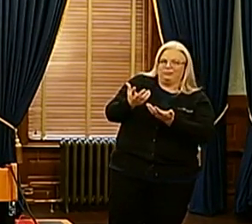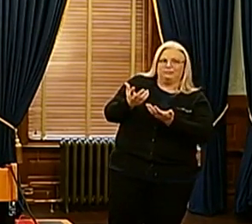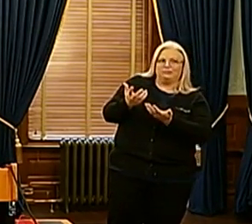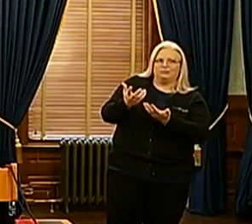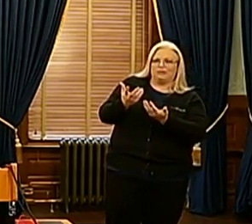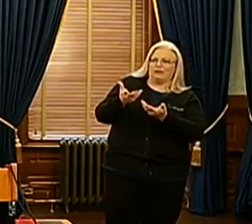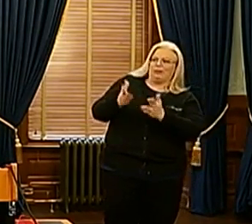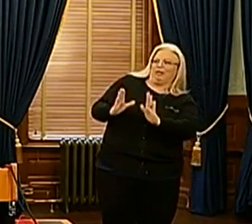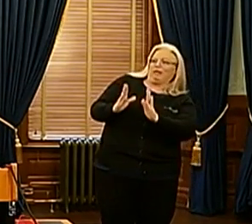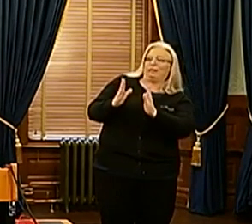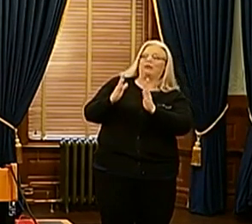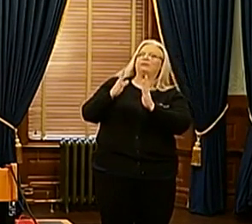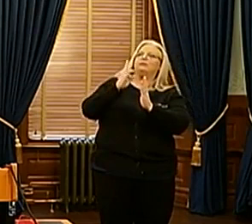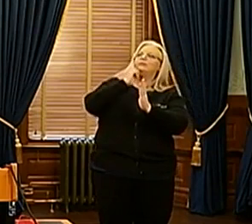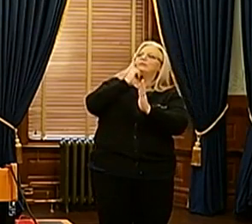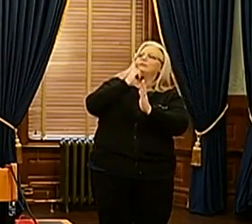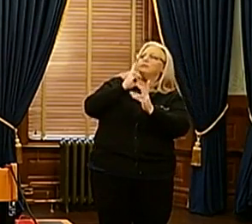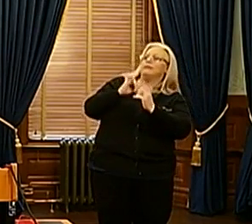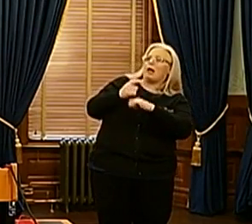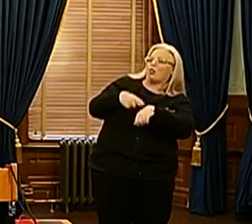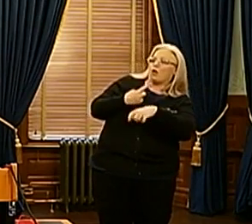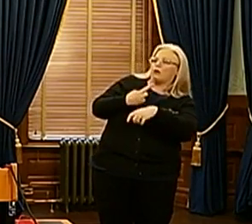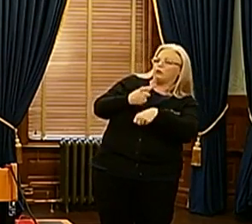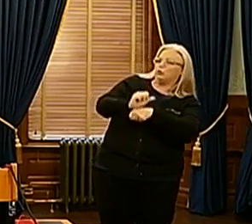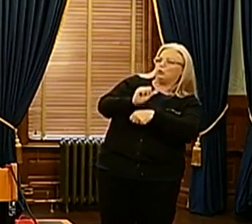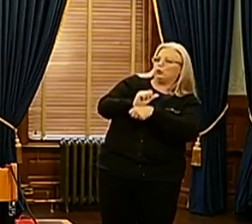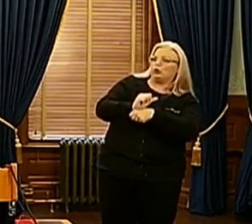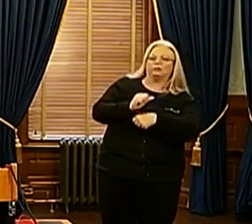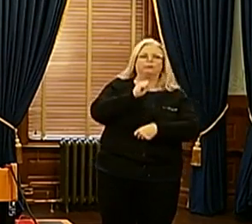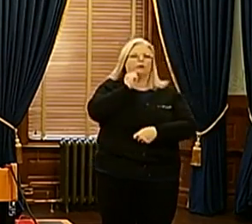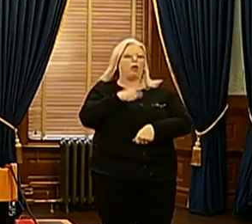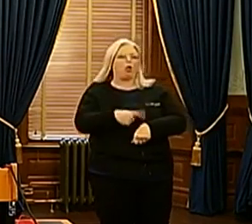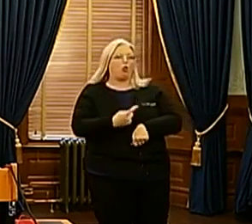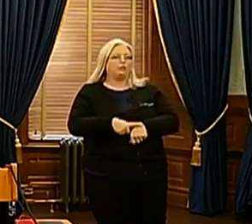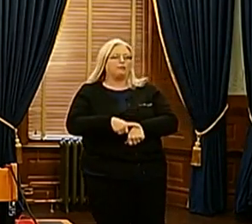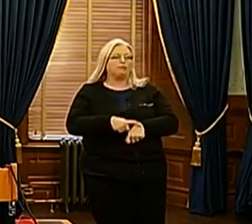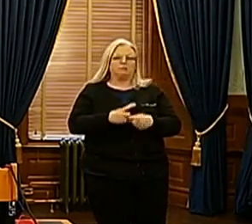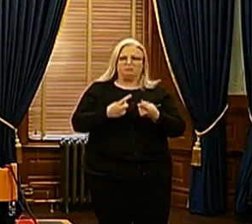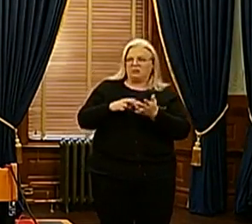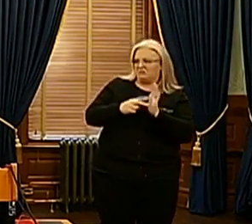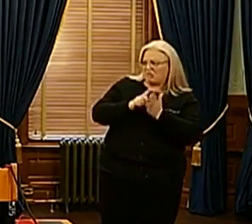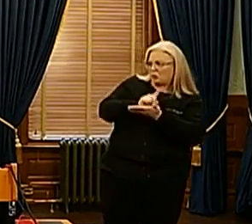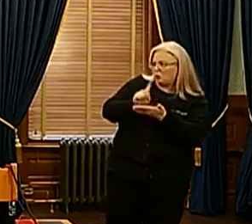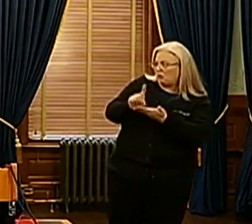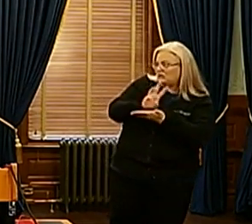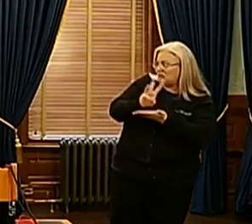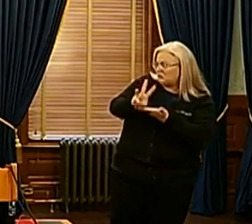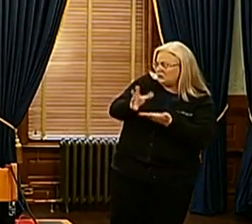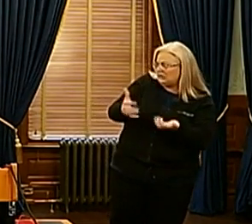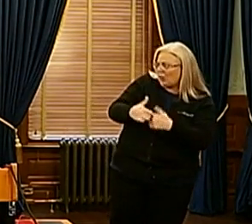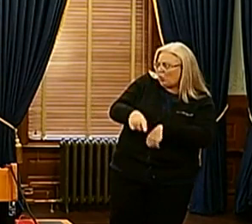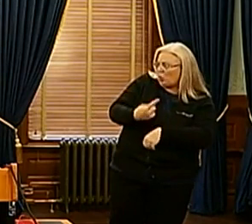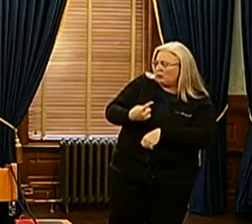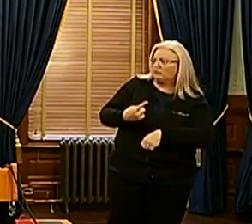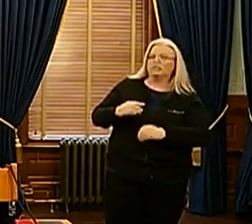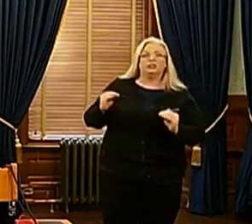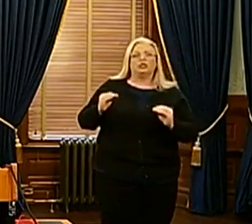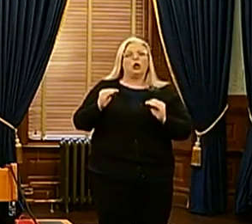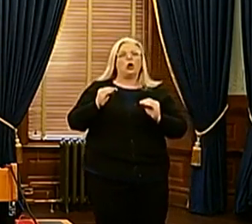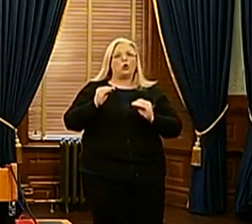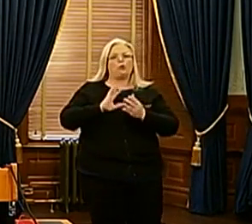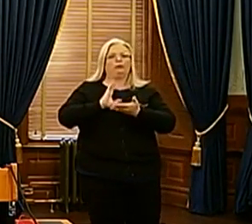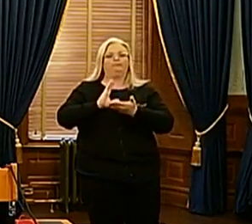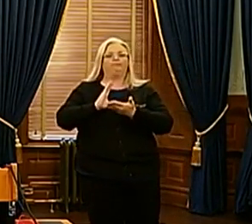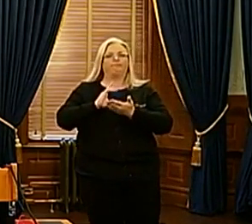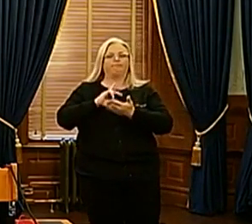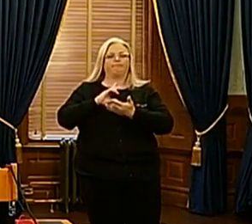How long are you going to give that to work? Not long, John. What's not long? I don't have a firm drop dead date,